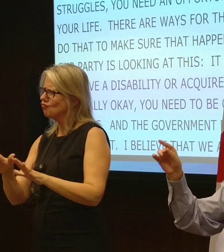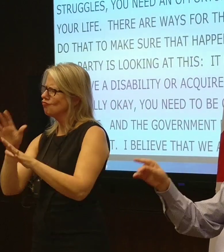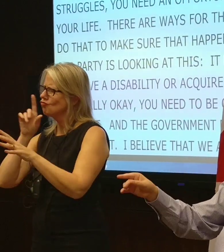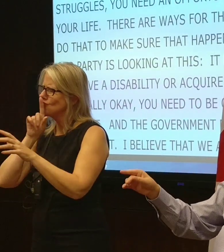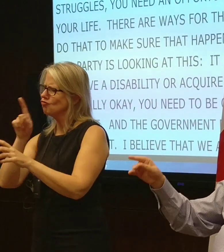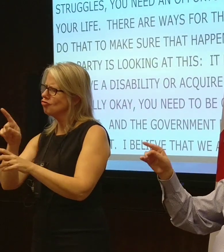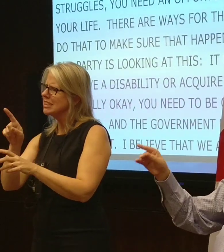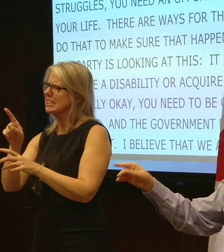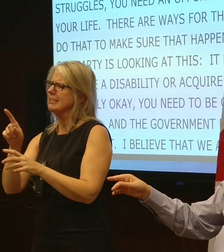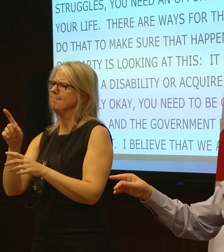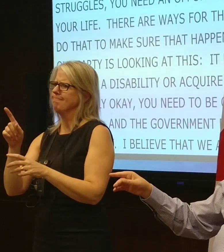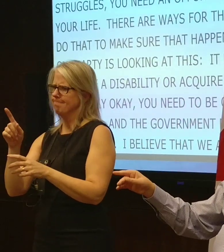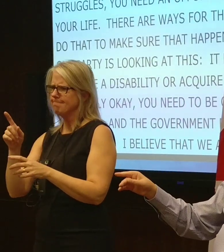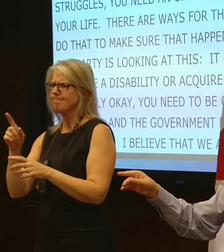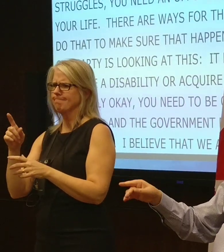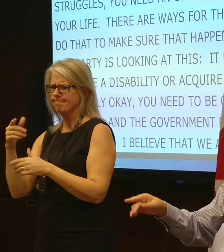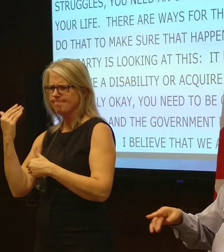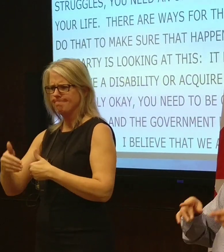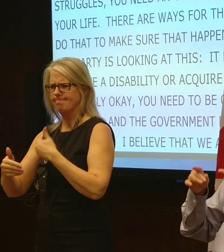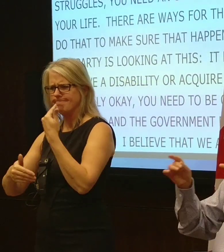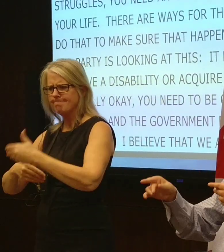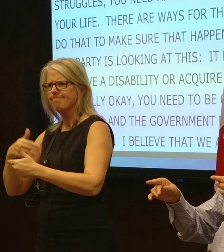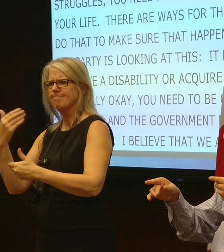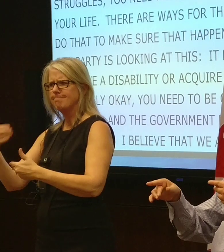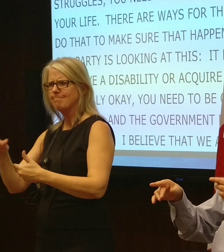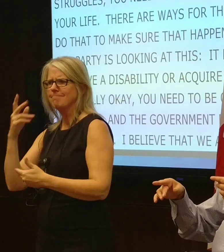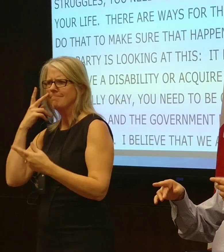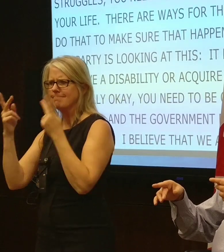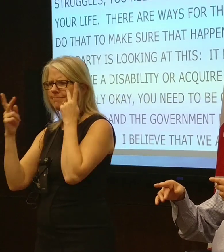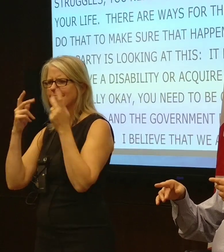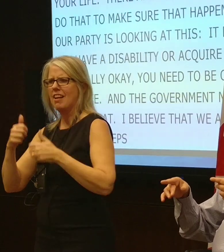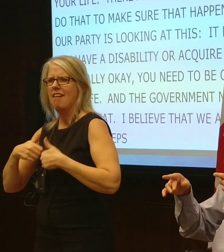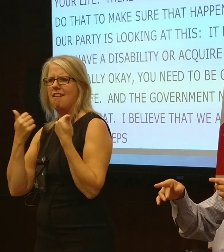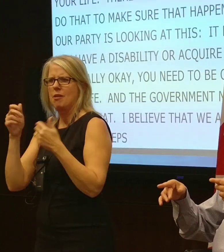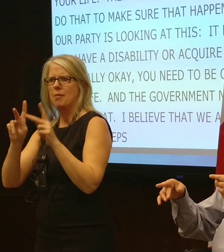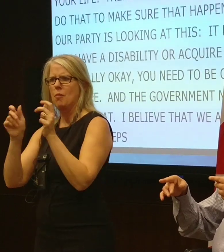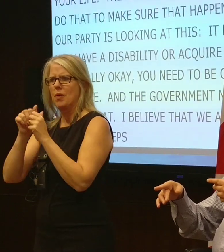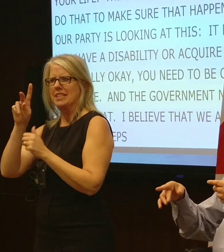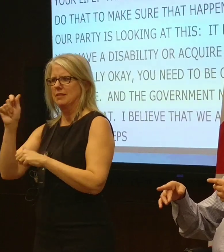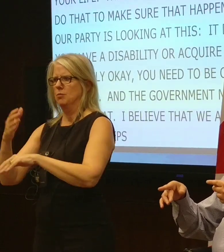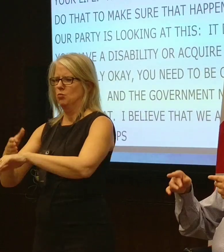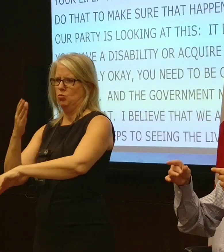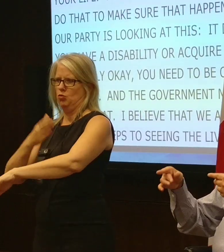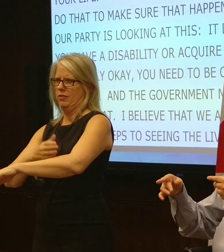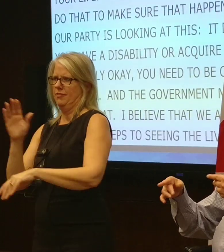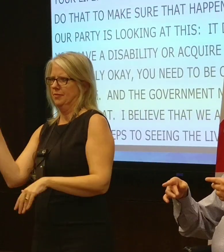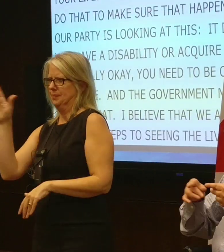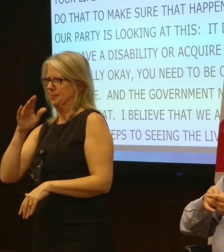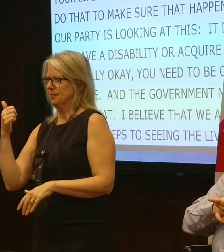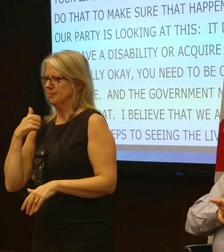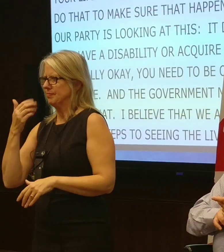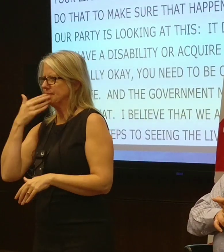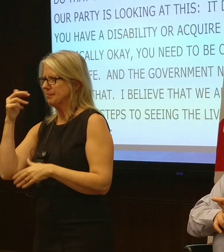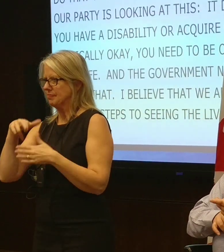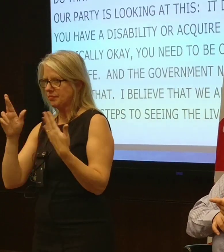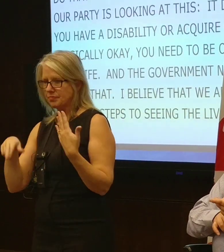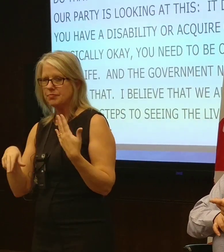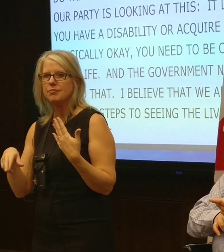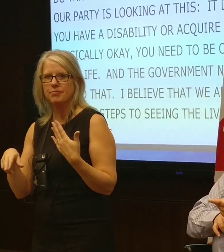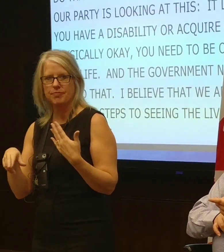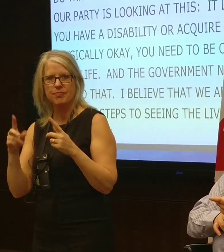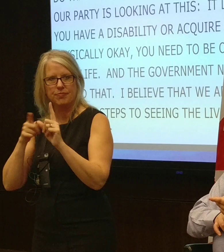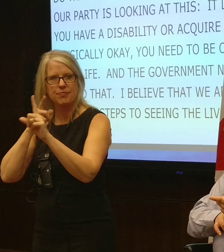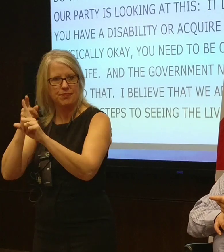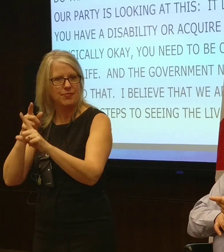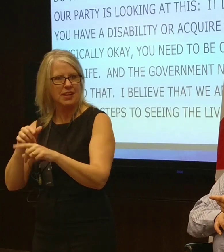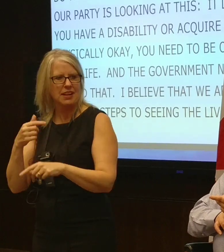real, tangible steps to seeing the lives of people with disabilities improve in this country and have better outcomes, right?